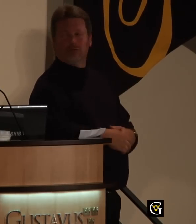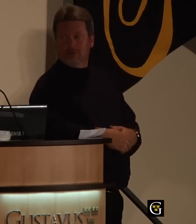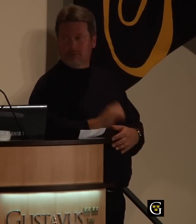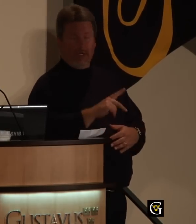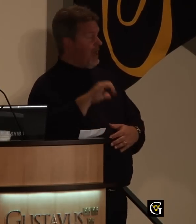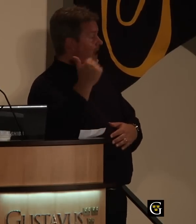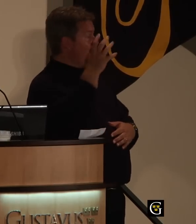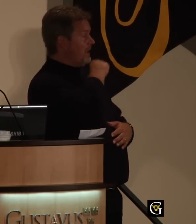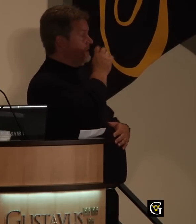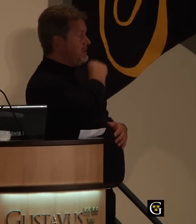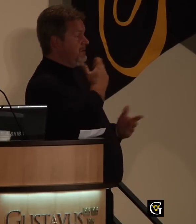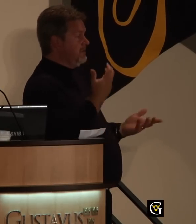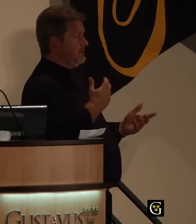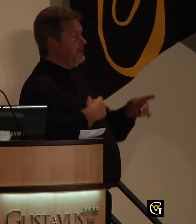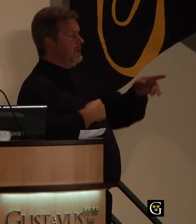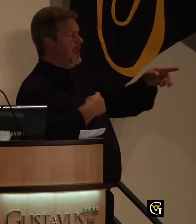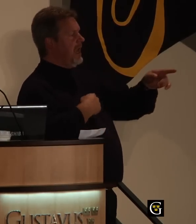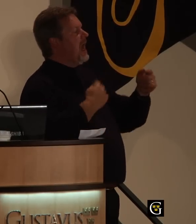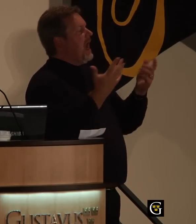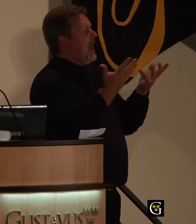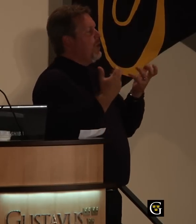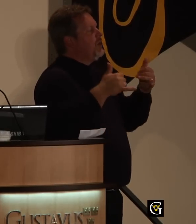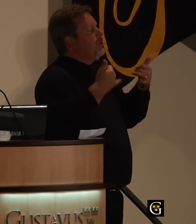any other guesses?